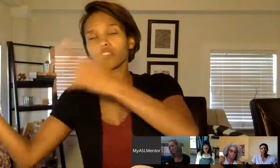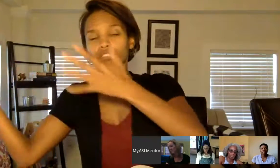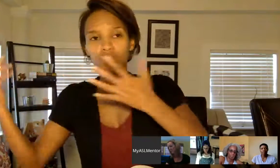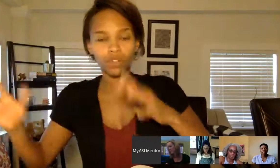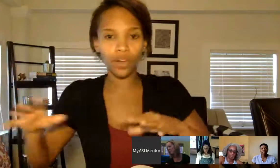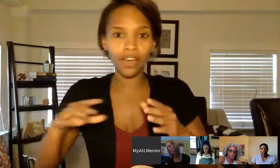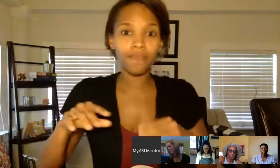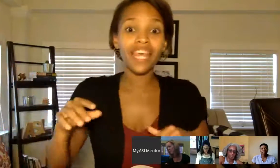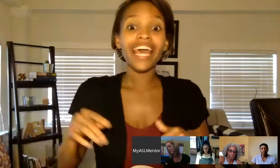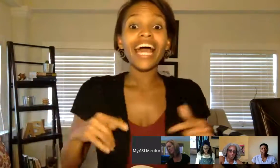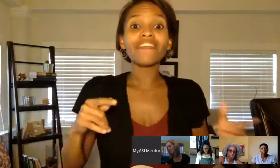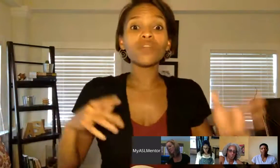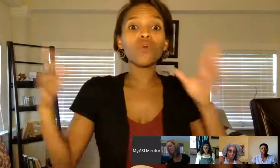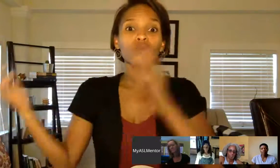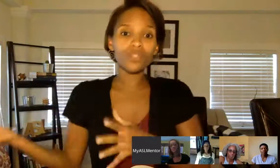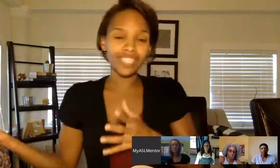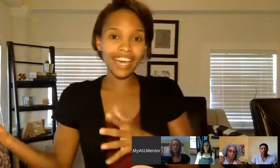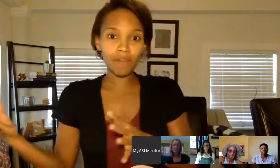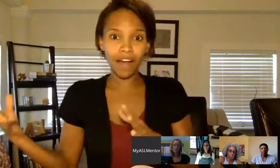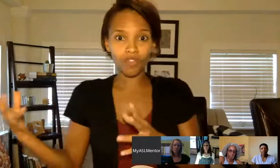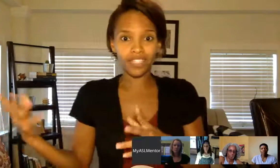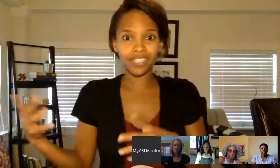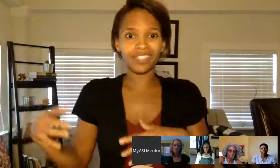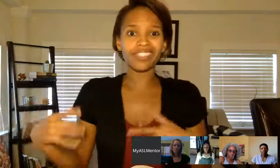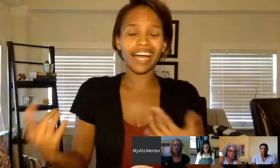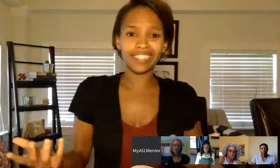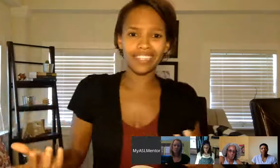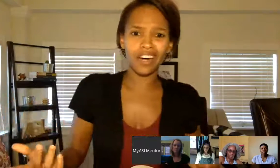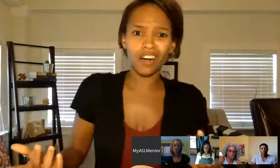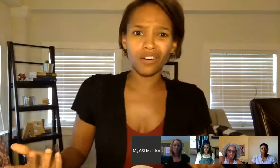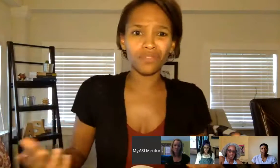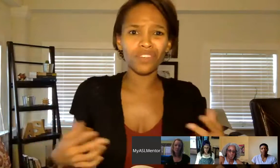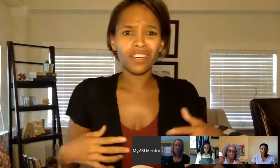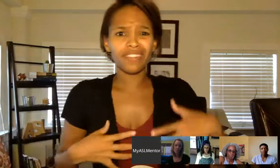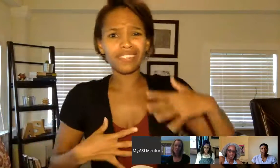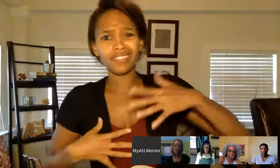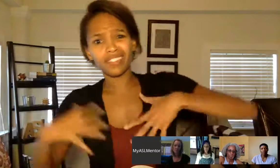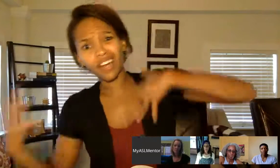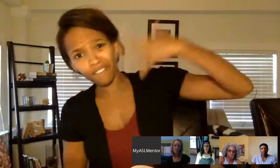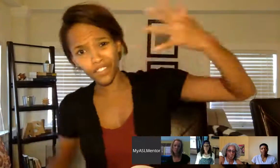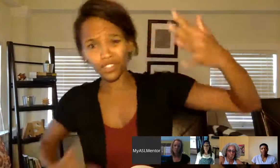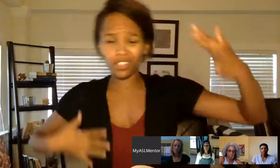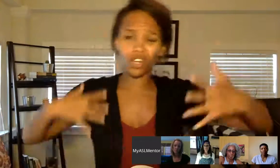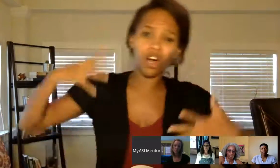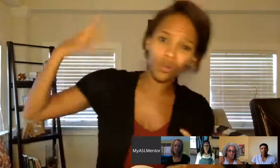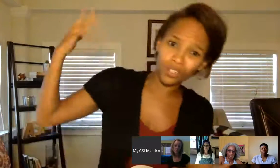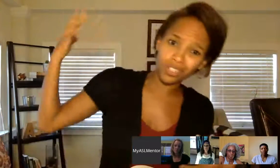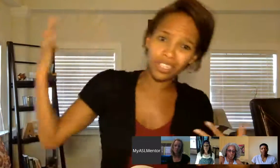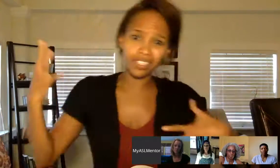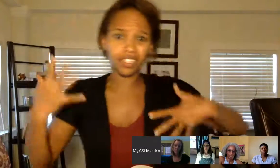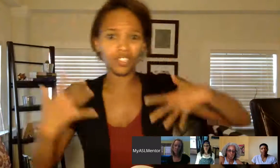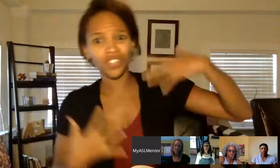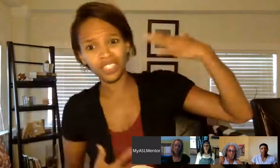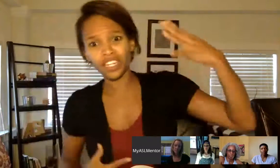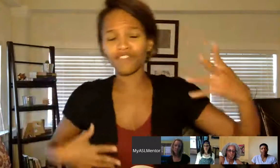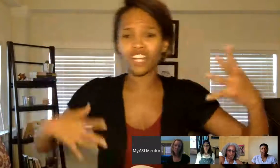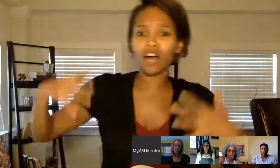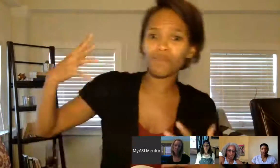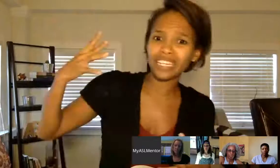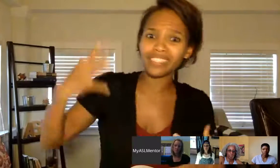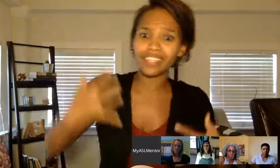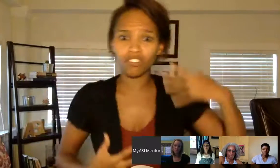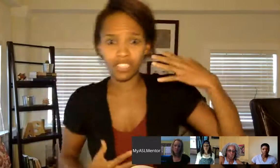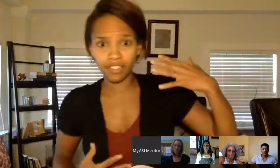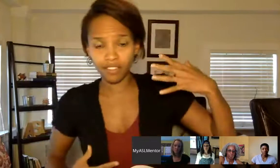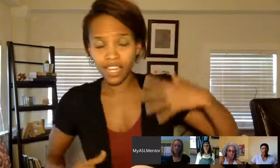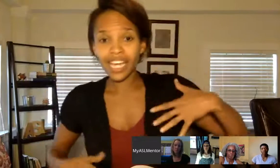to college. Okay, and then what we're saying about this is this idea of this discomfort, this awkwardness, this feeling of not